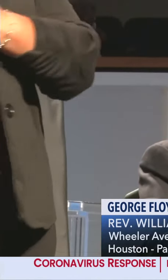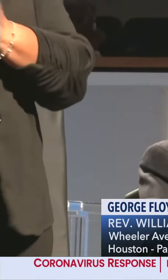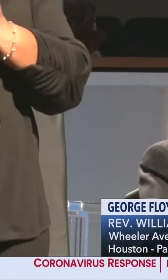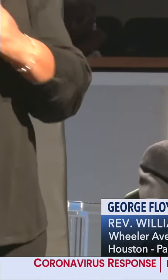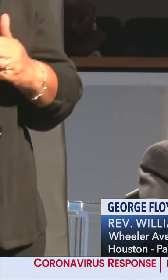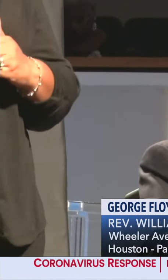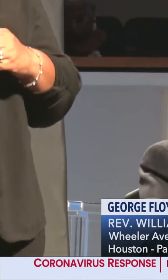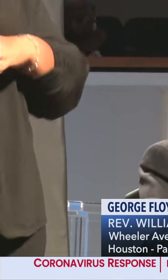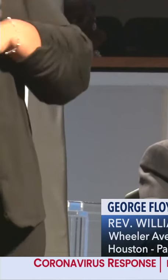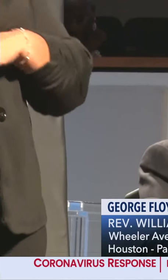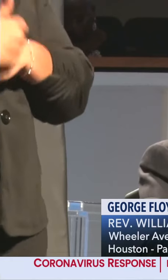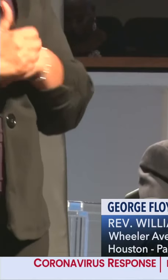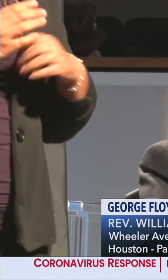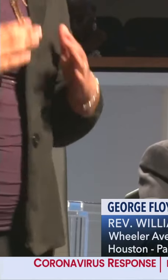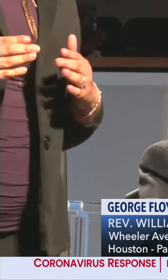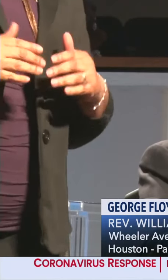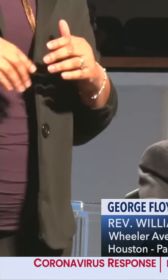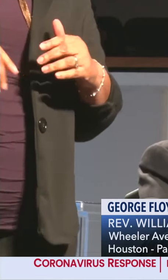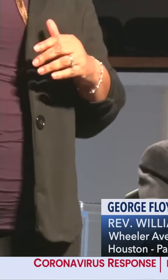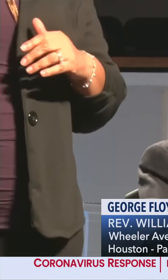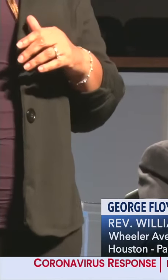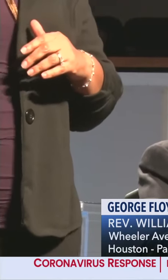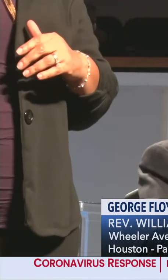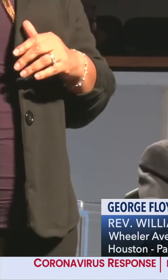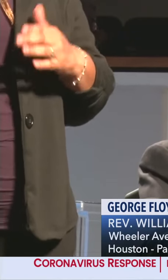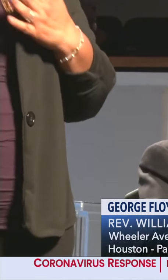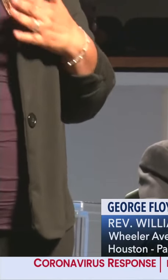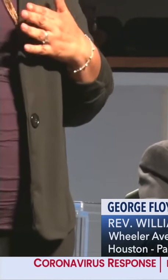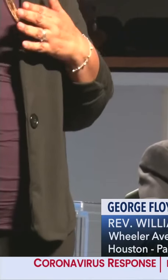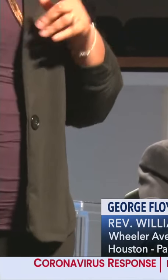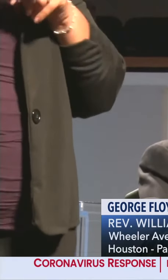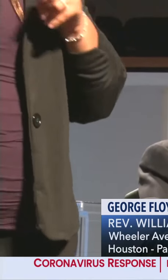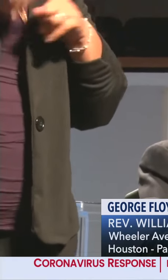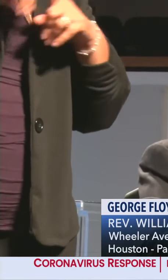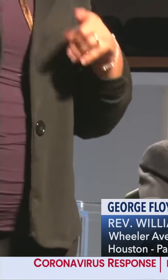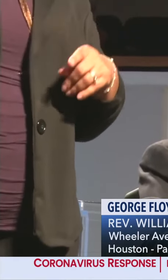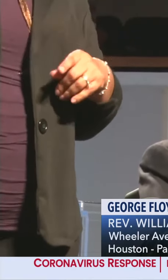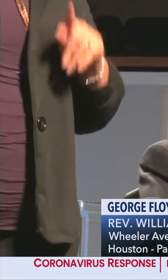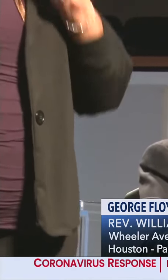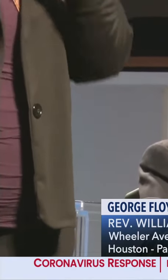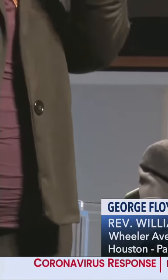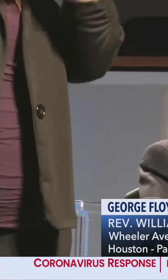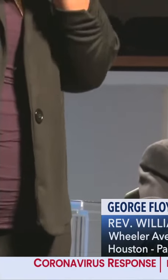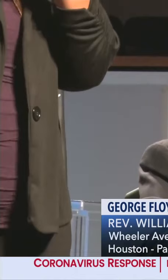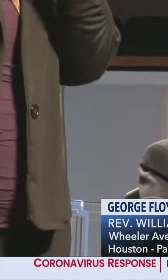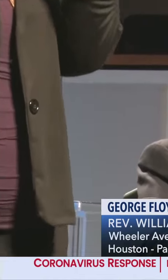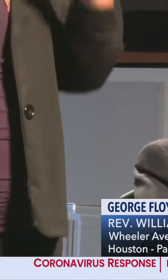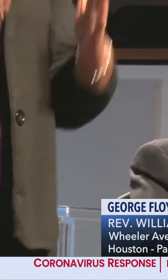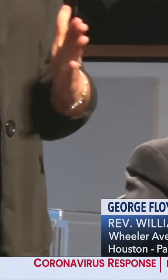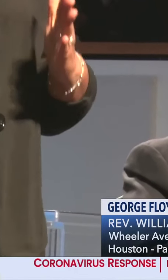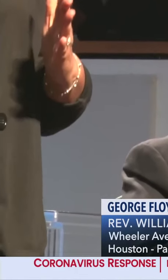athlete, who realized that he also was a team player.